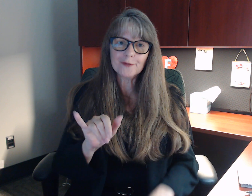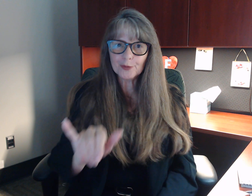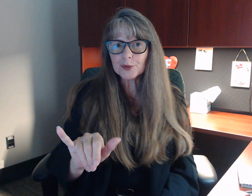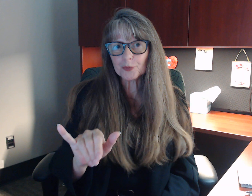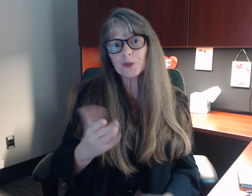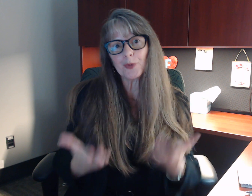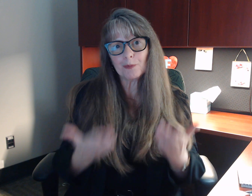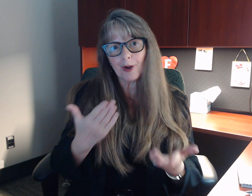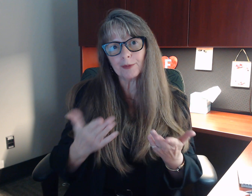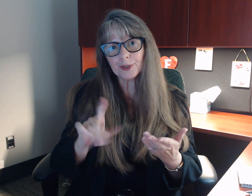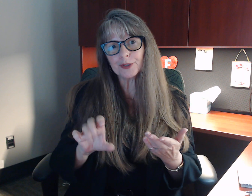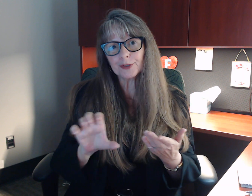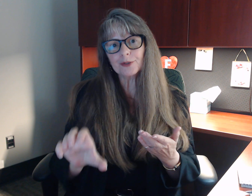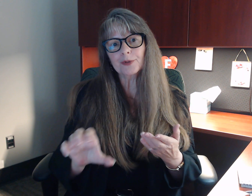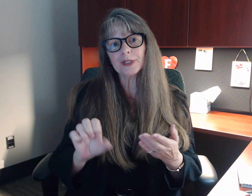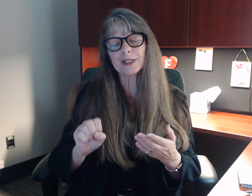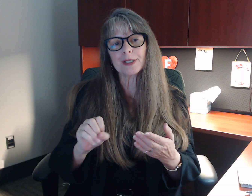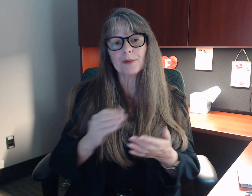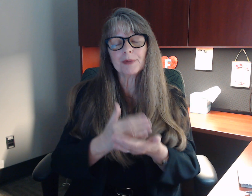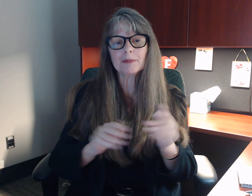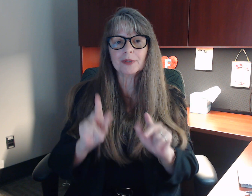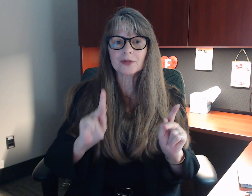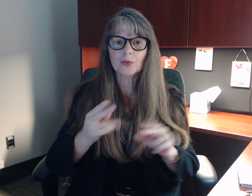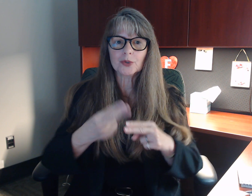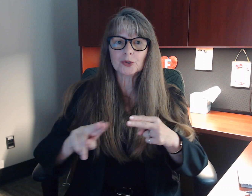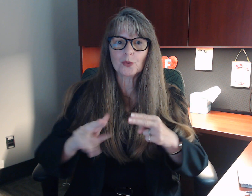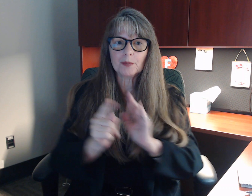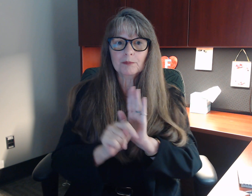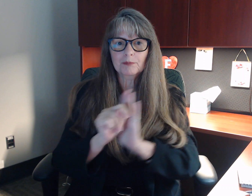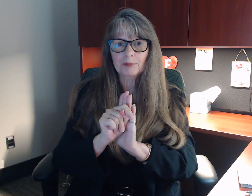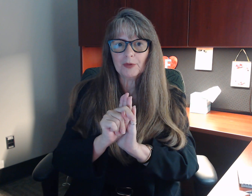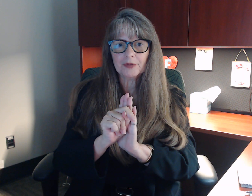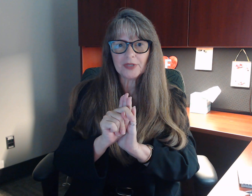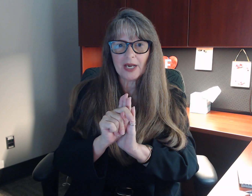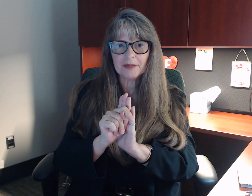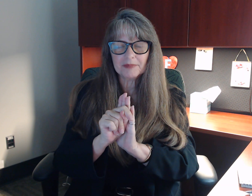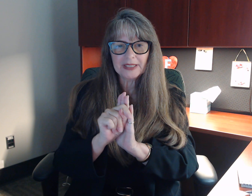which we probably should do, and then some people it's for a short period of time.